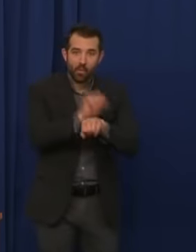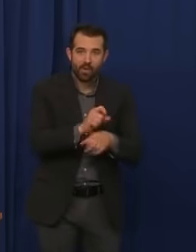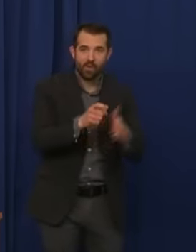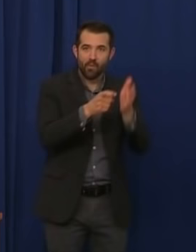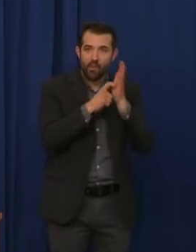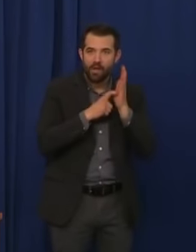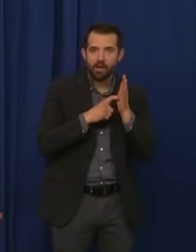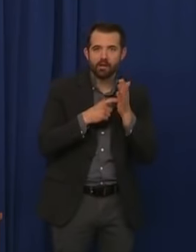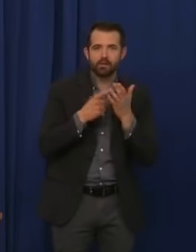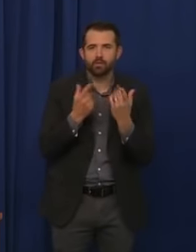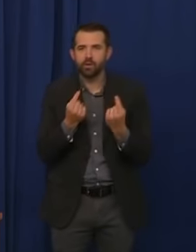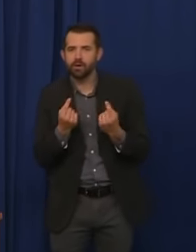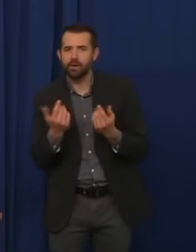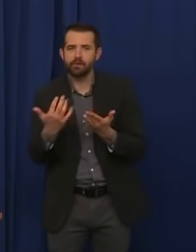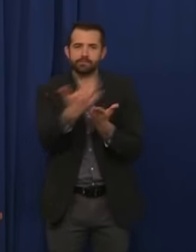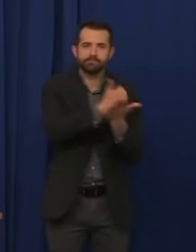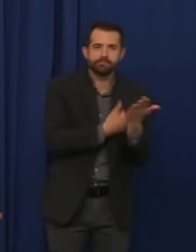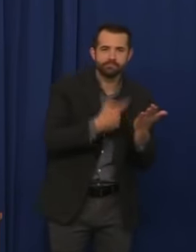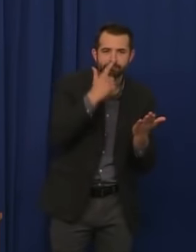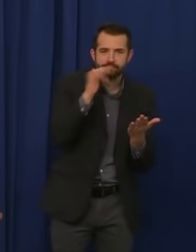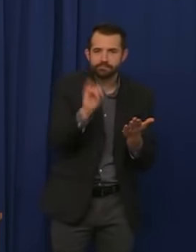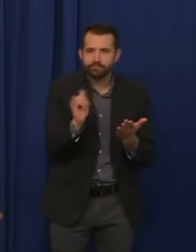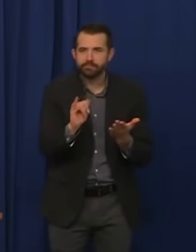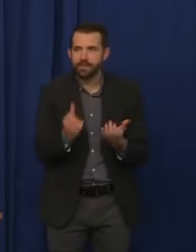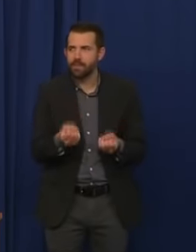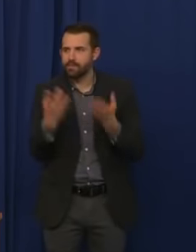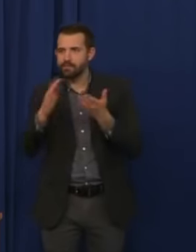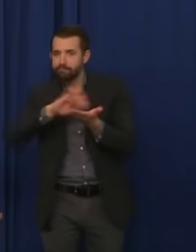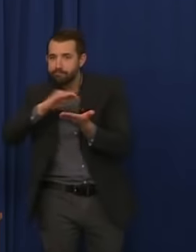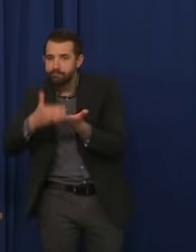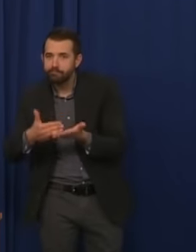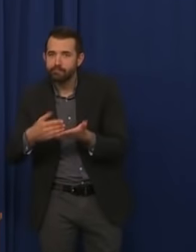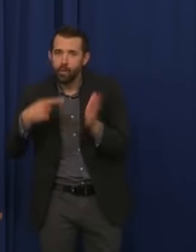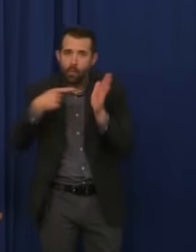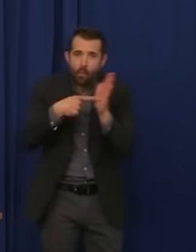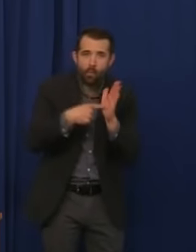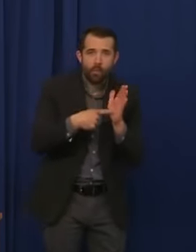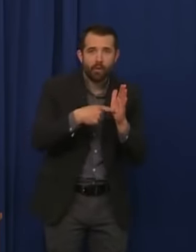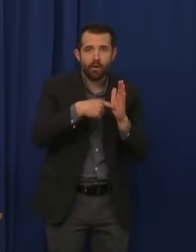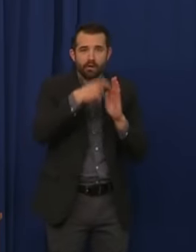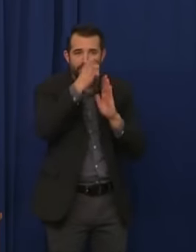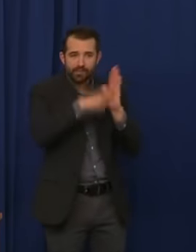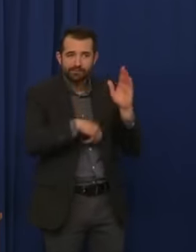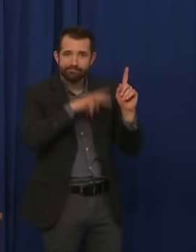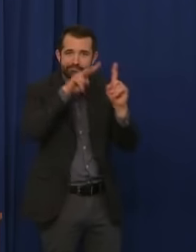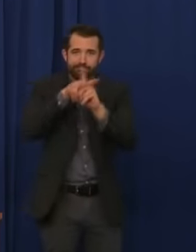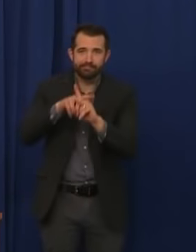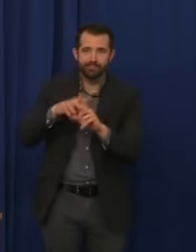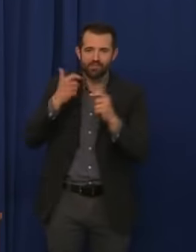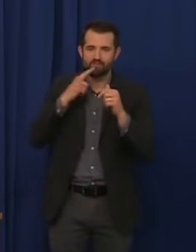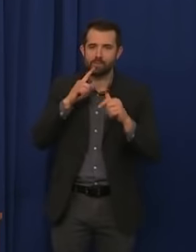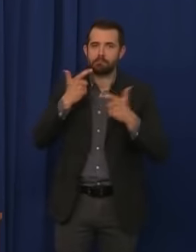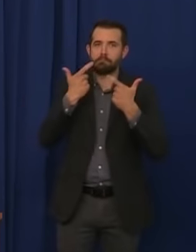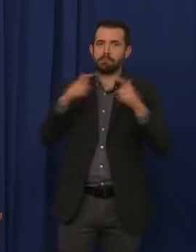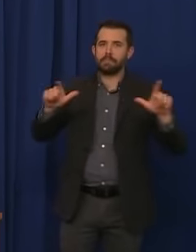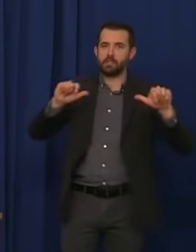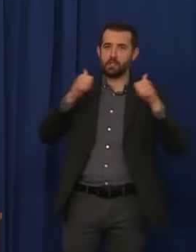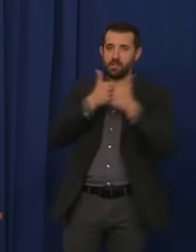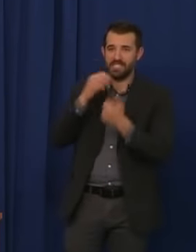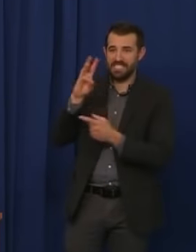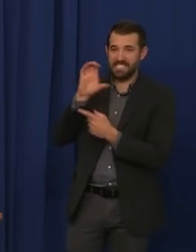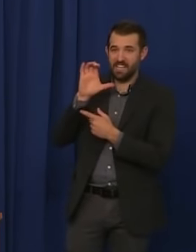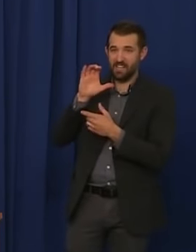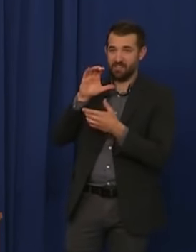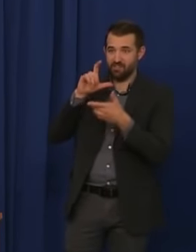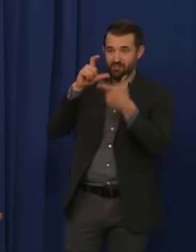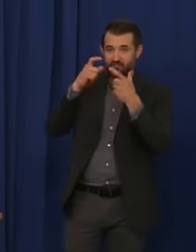to base their unemployment compensation on is the big hurdle, I believe. At the same time, the $600 checks, I believe they are going out the